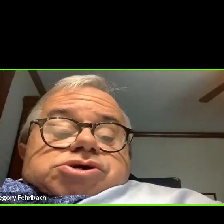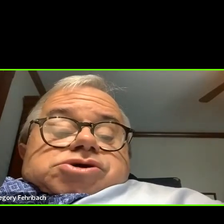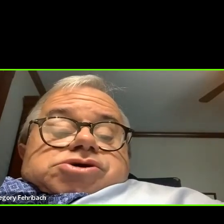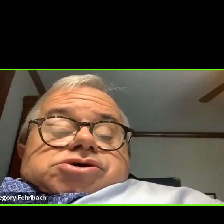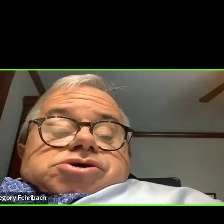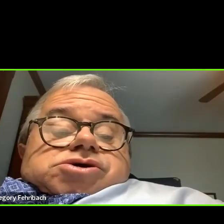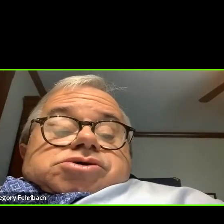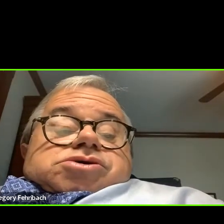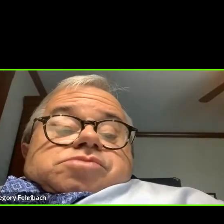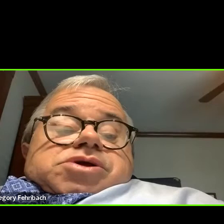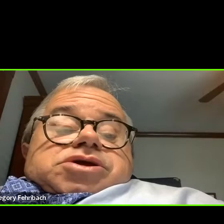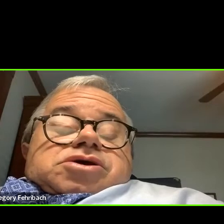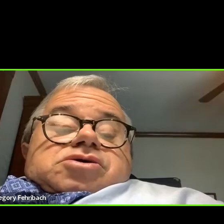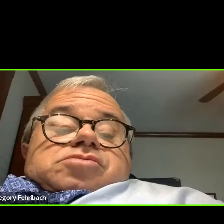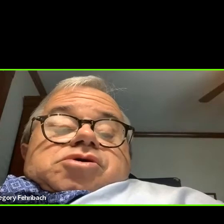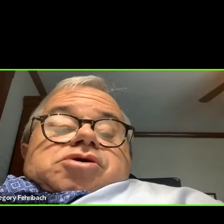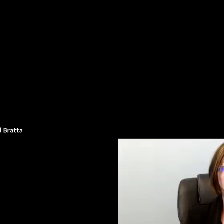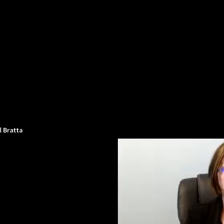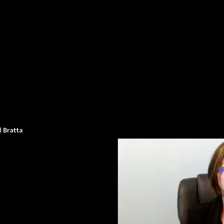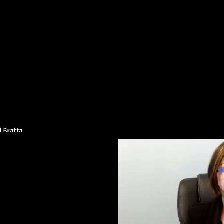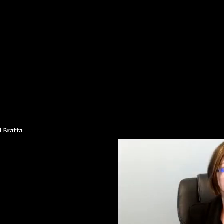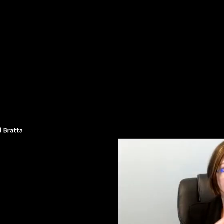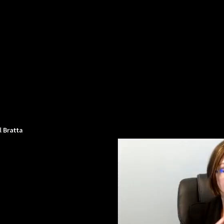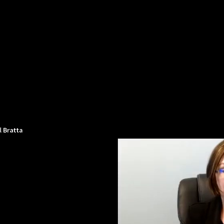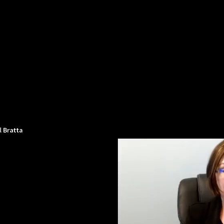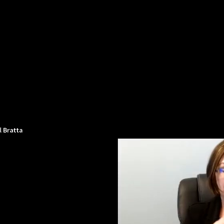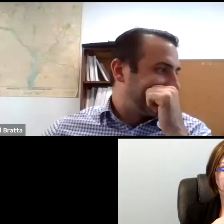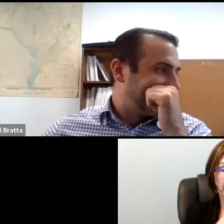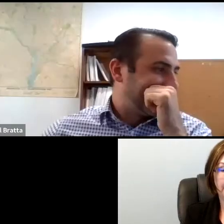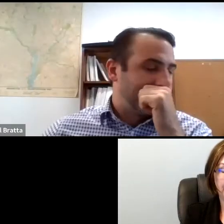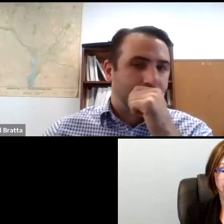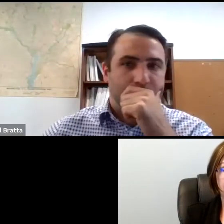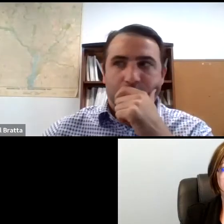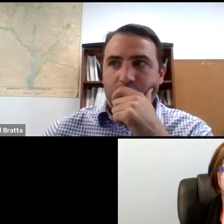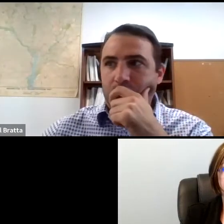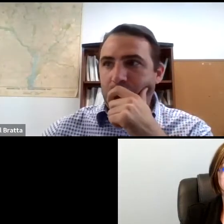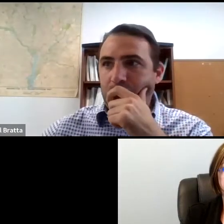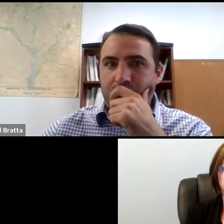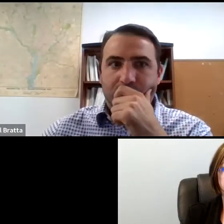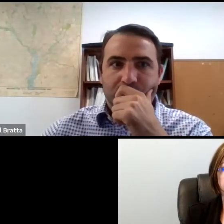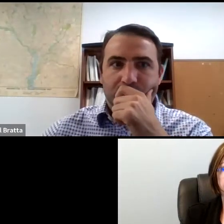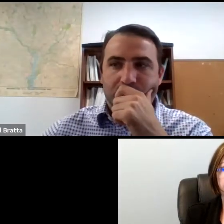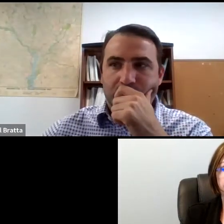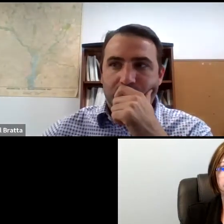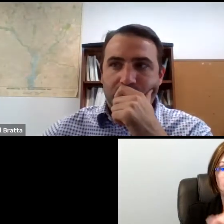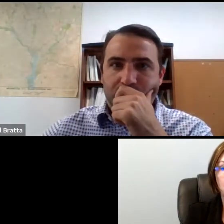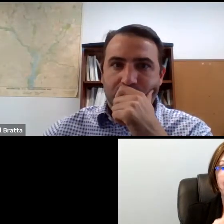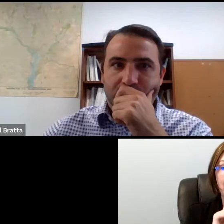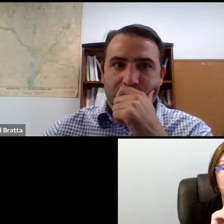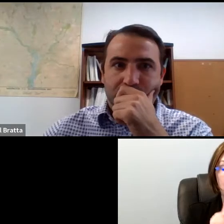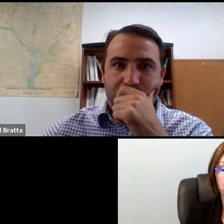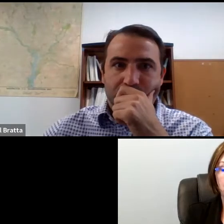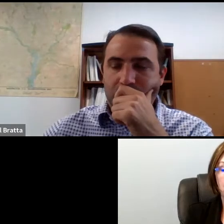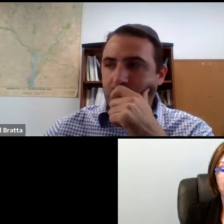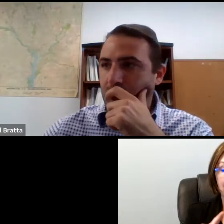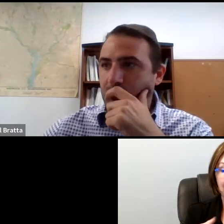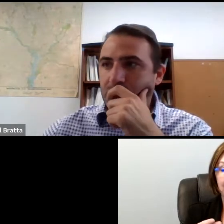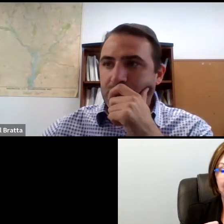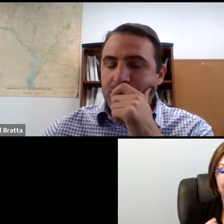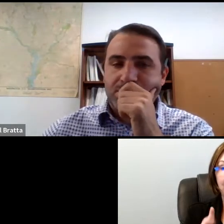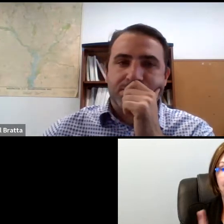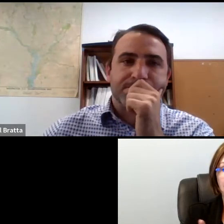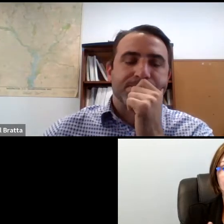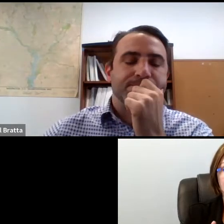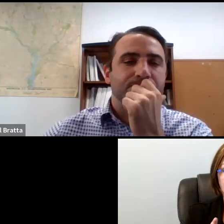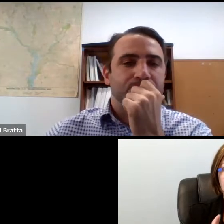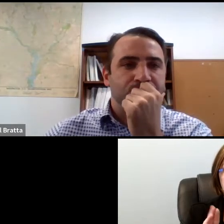outreach committee. All of these next few committee reports are under the ad hoc committee report.